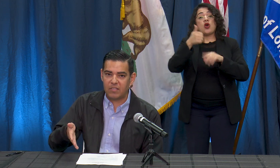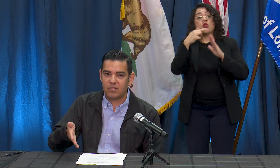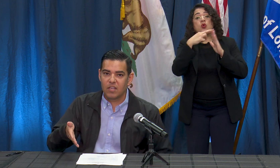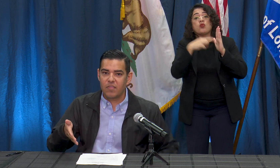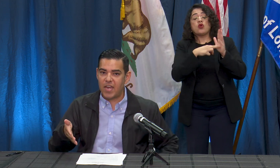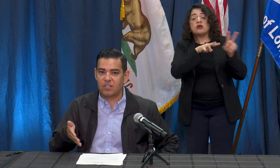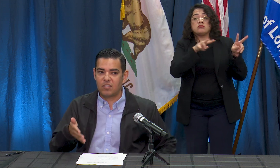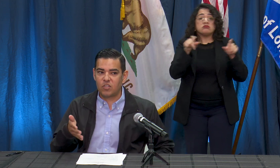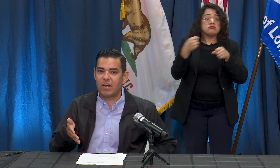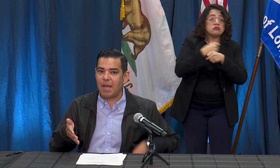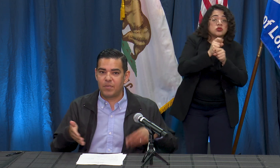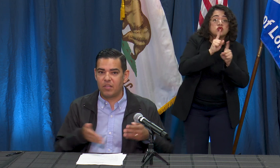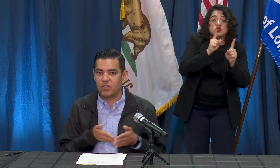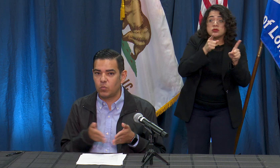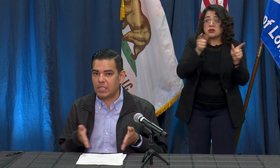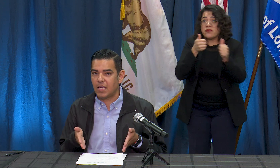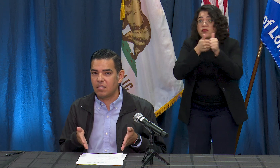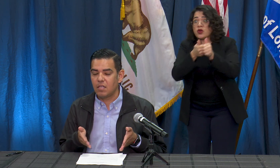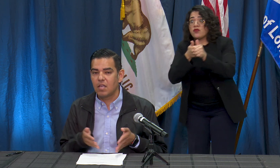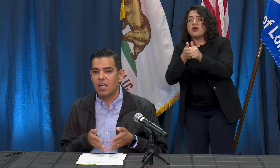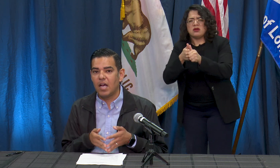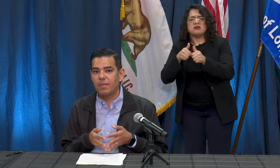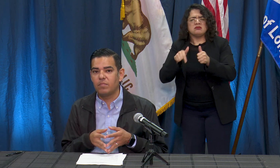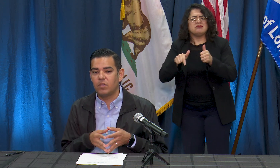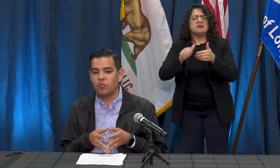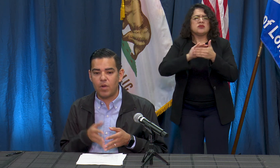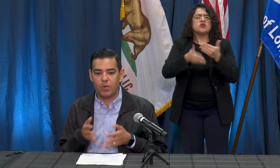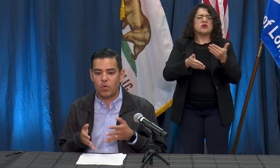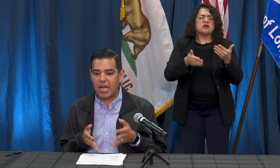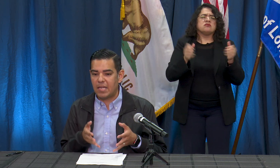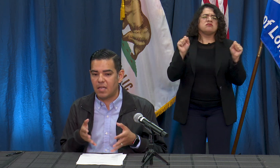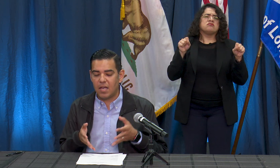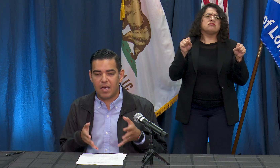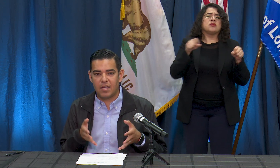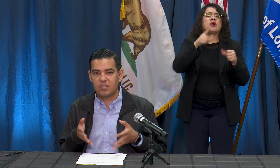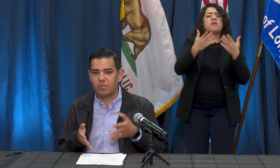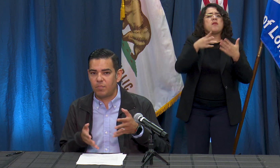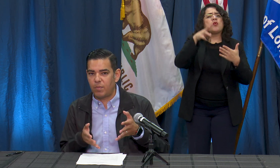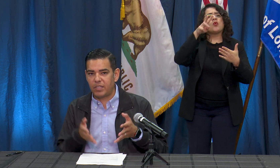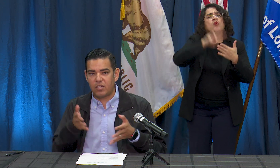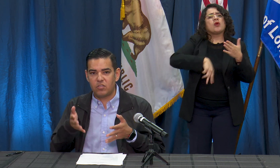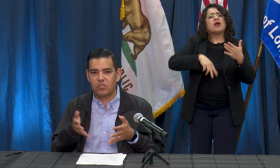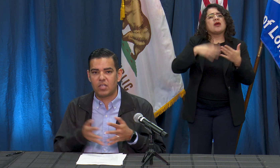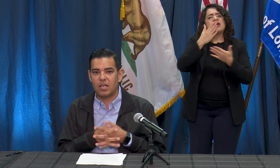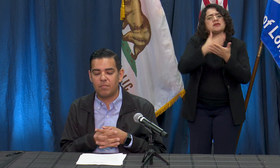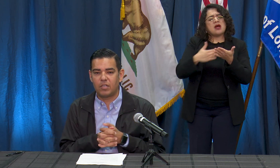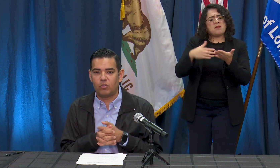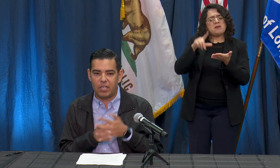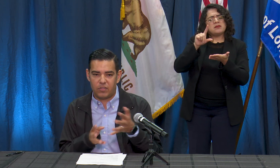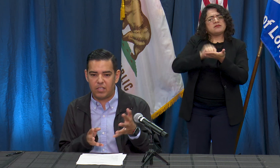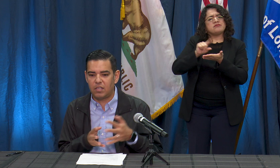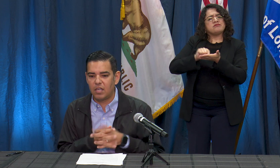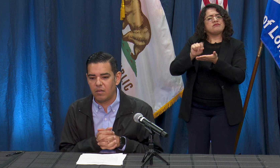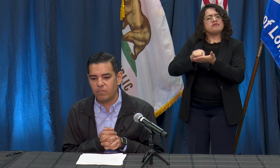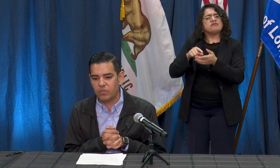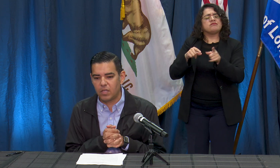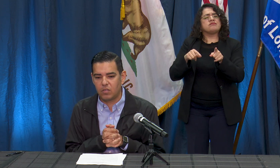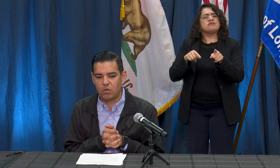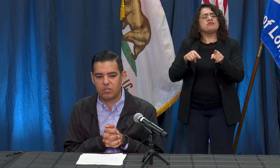put in place, that is going to start happening this weekend. You've probably read in some of the publications, including I